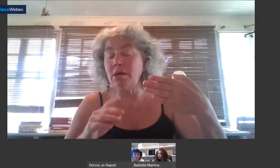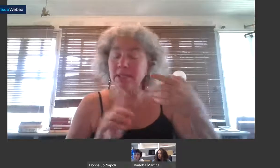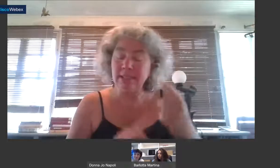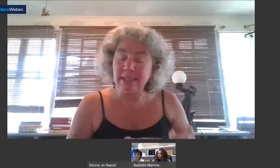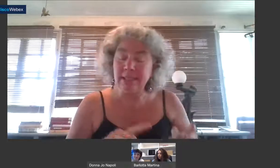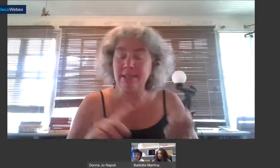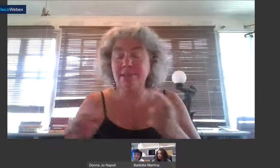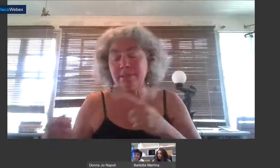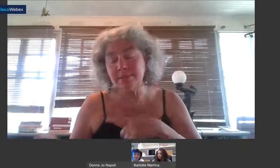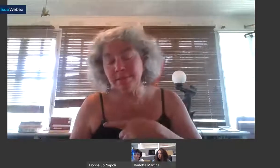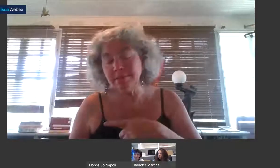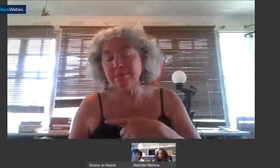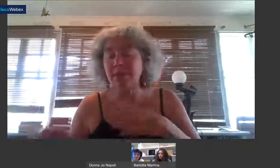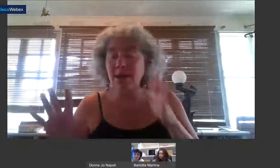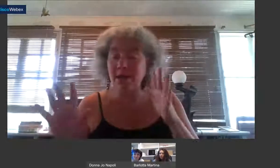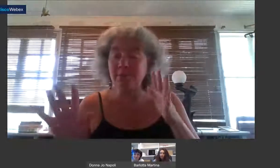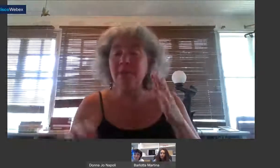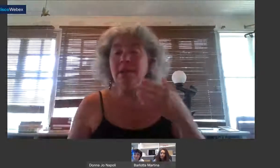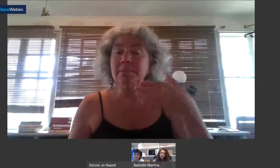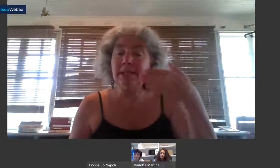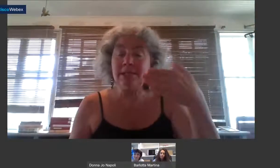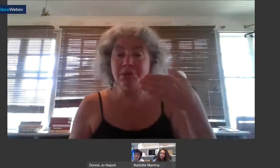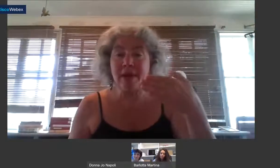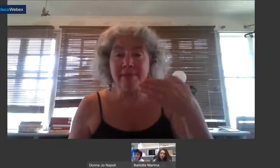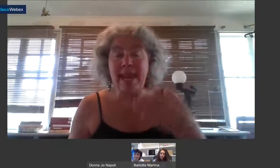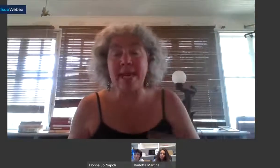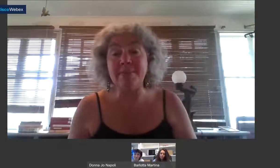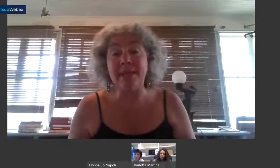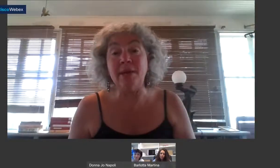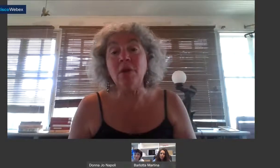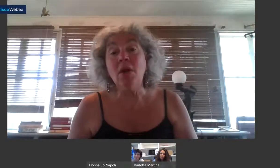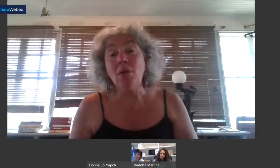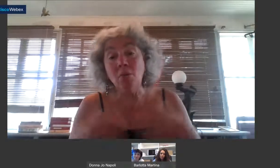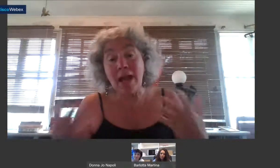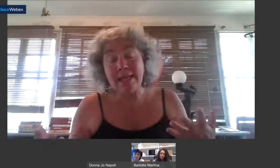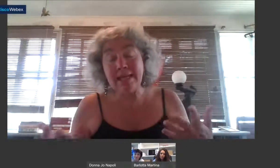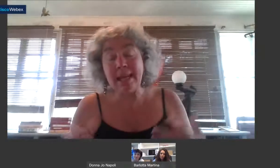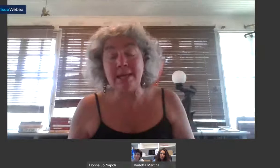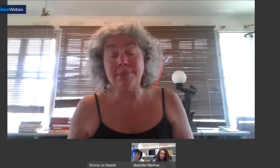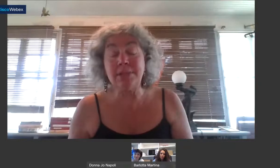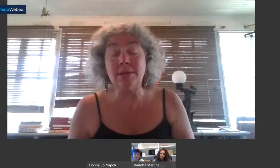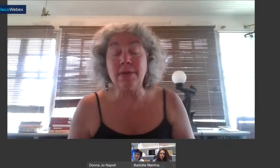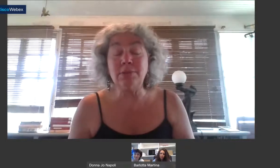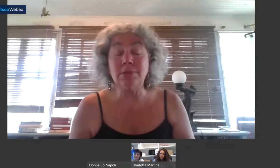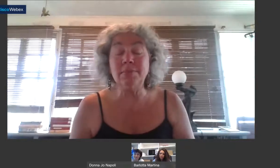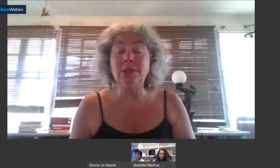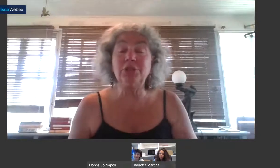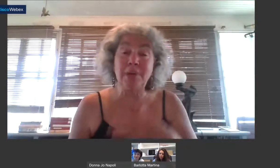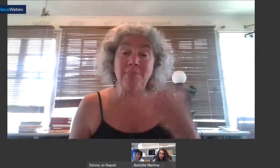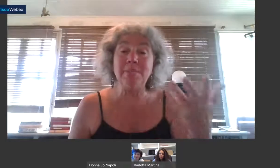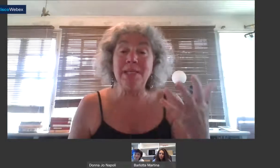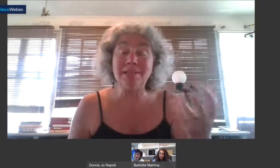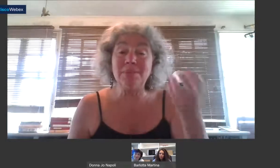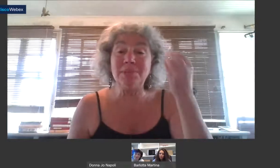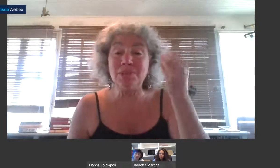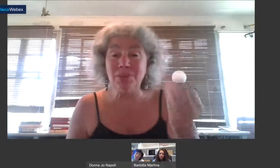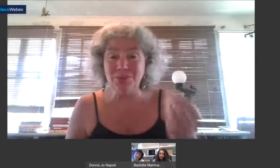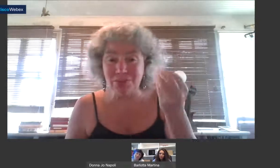and is, but at least you have am there. Why did am stick around so much? Probably because it was used